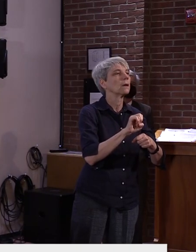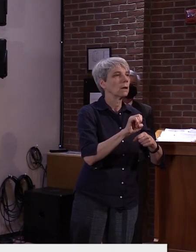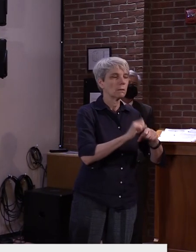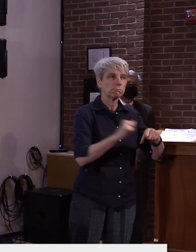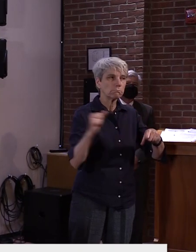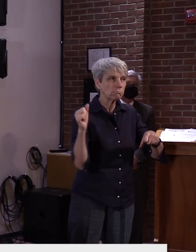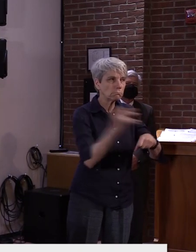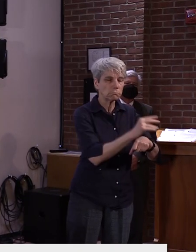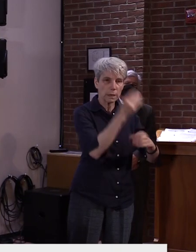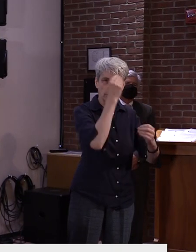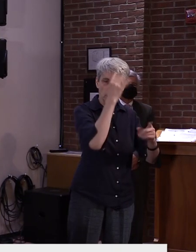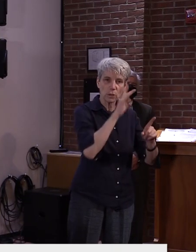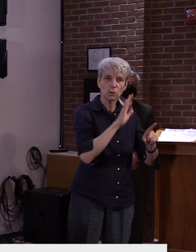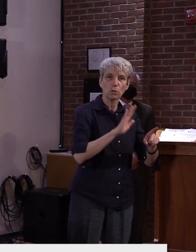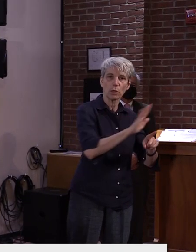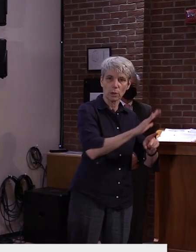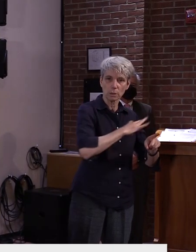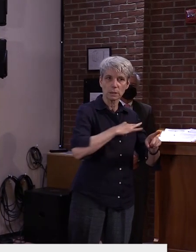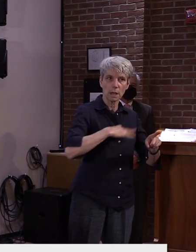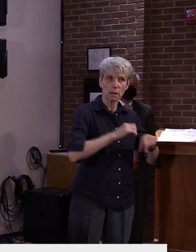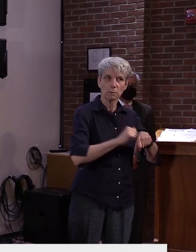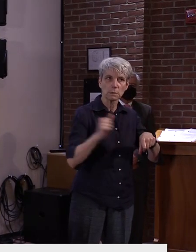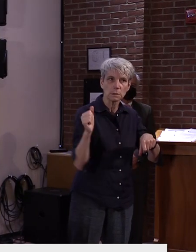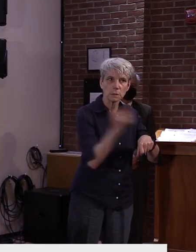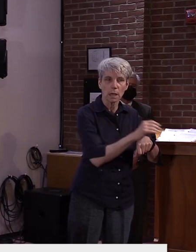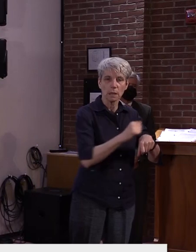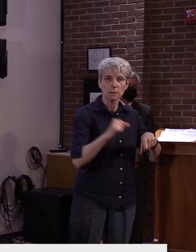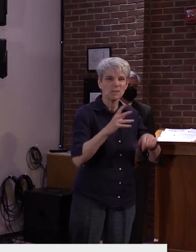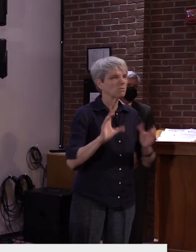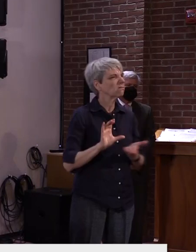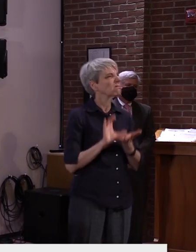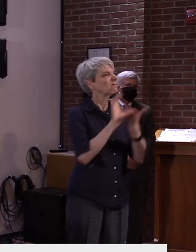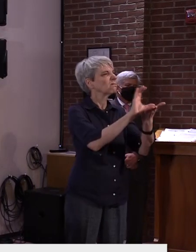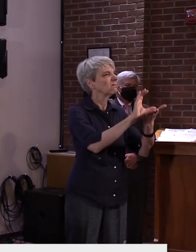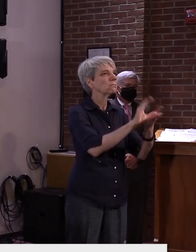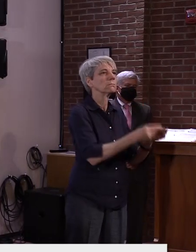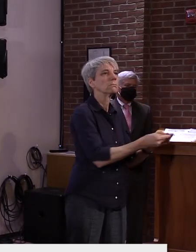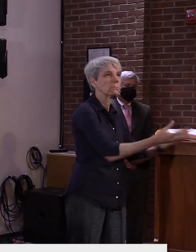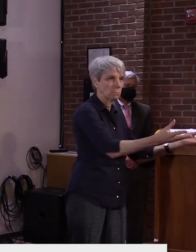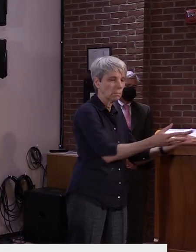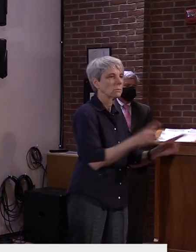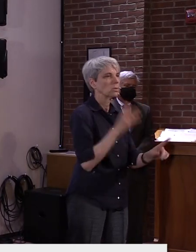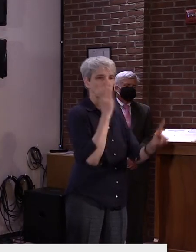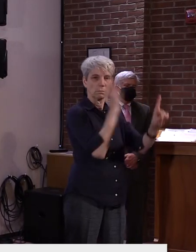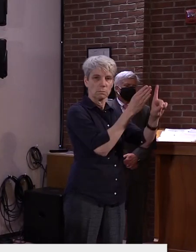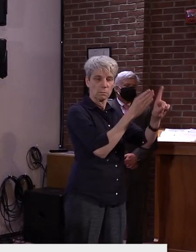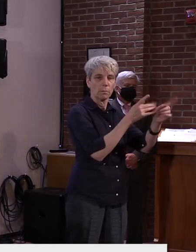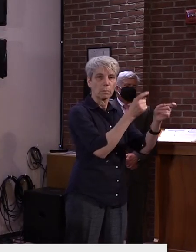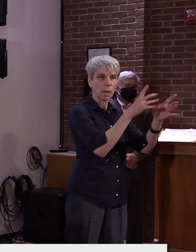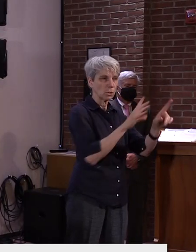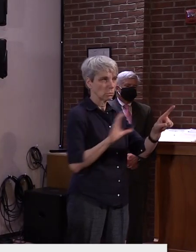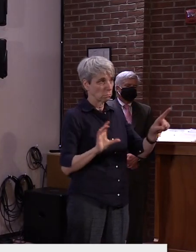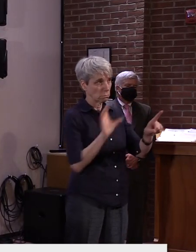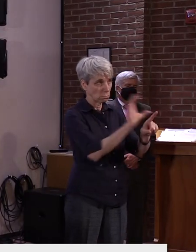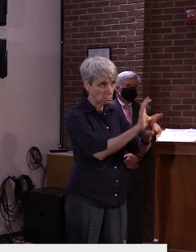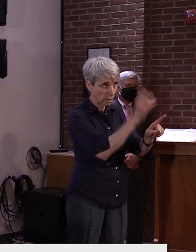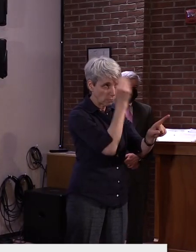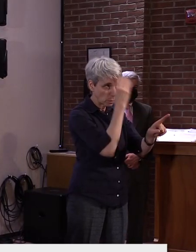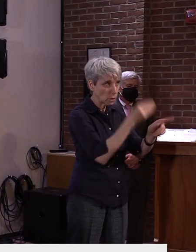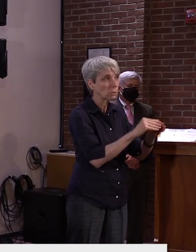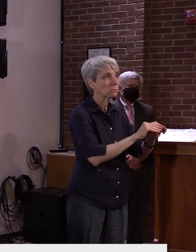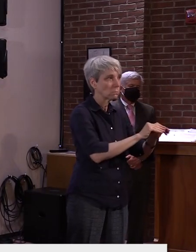to employees through USCIS management, but also we are